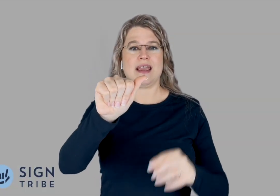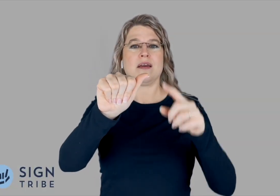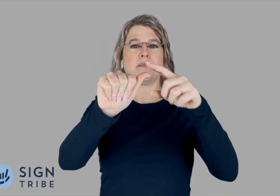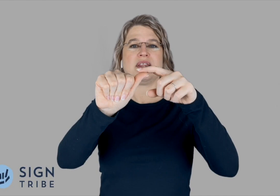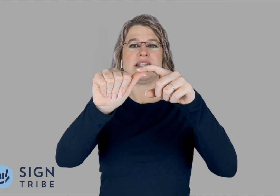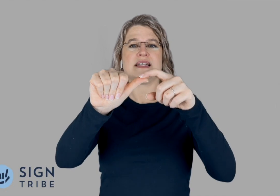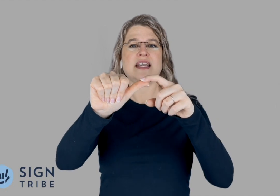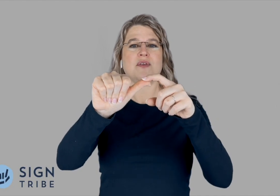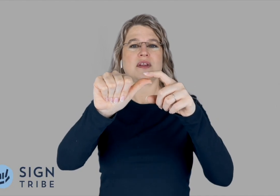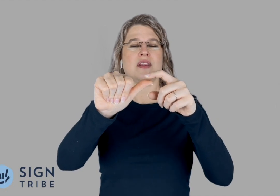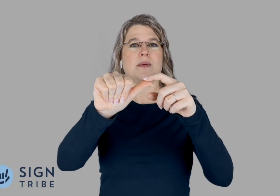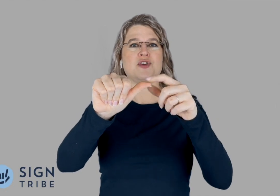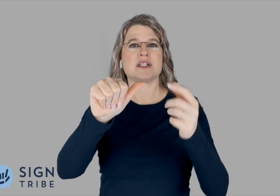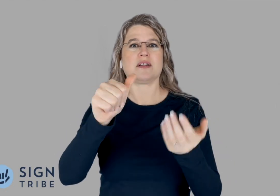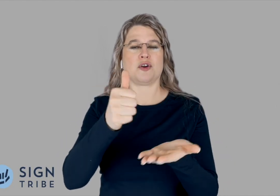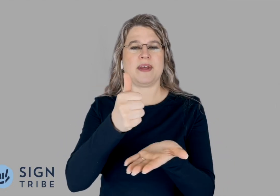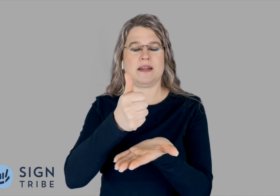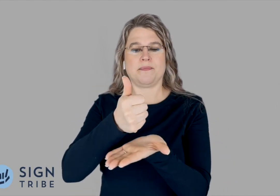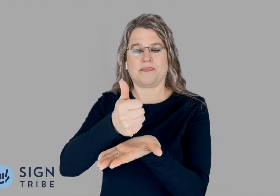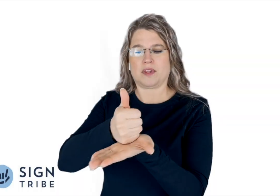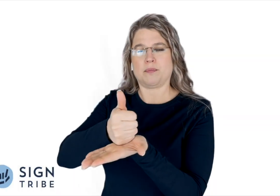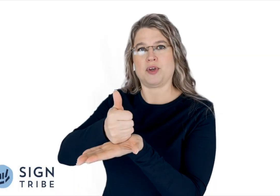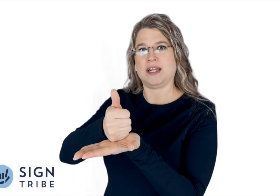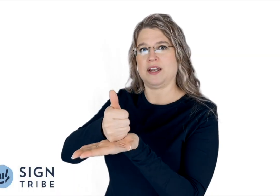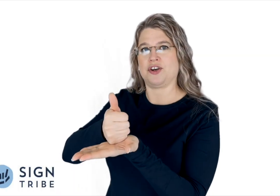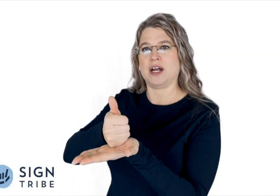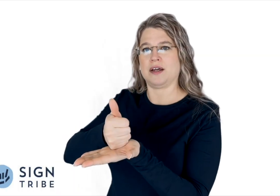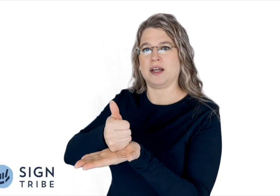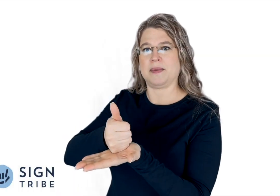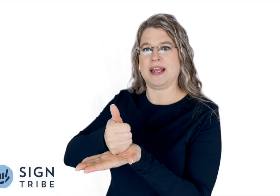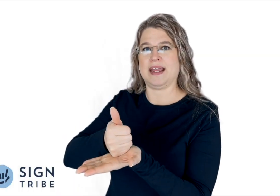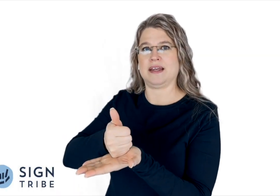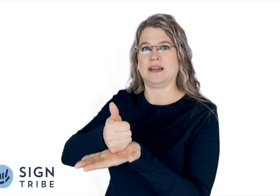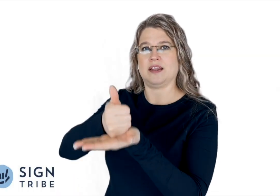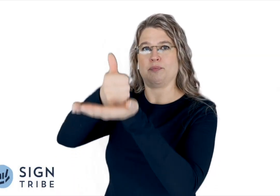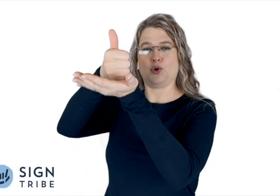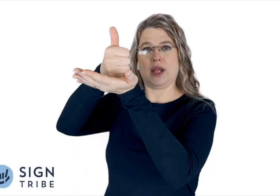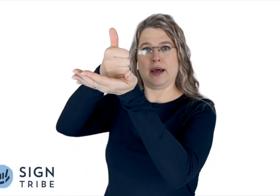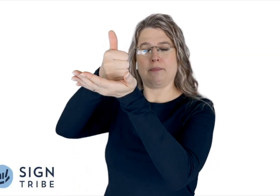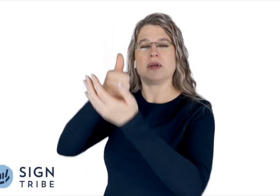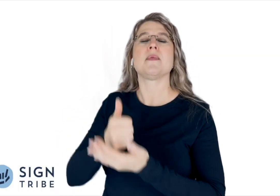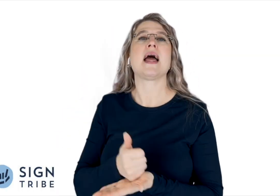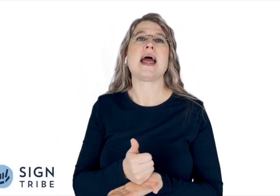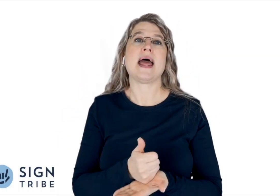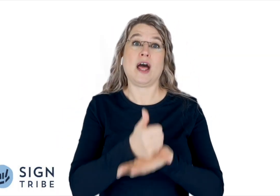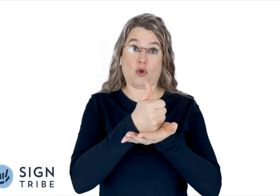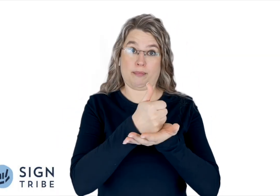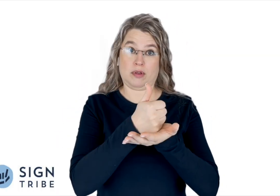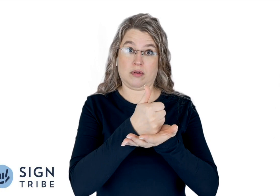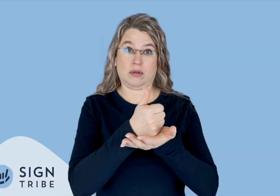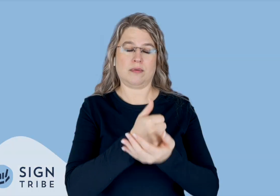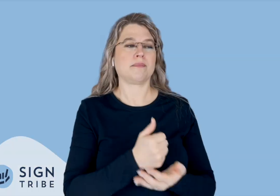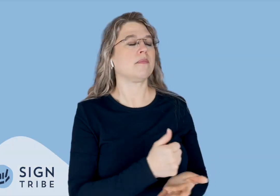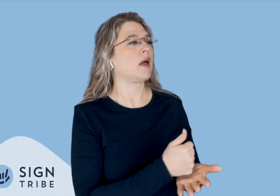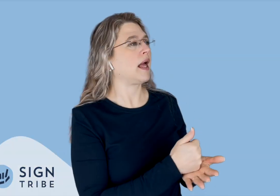but then stick out the thumb just a little bit, put it in your non-dominant hand, and then pull up. Help.